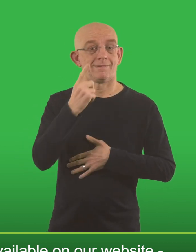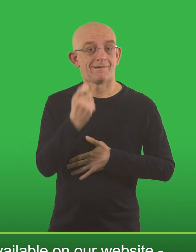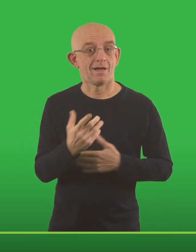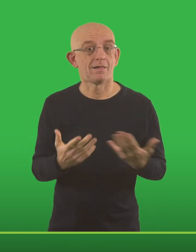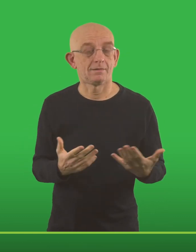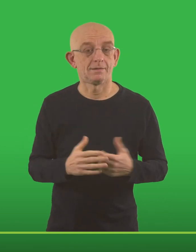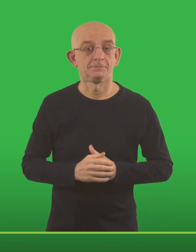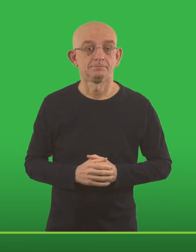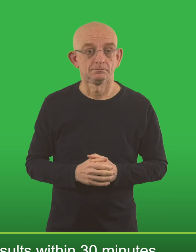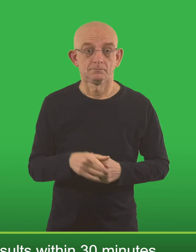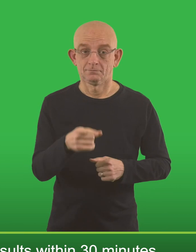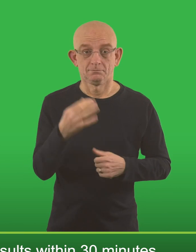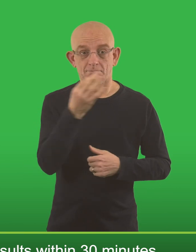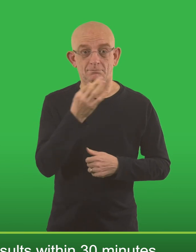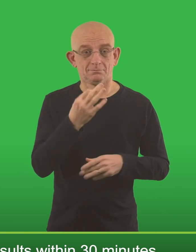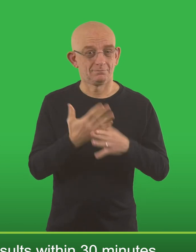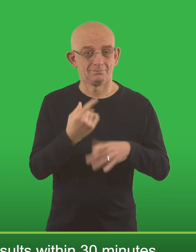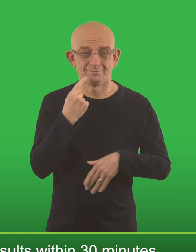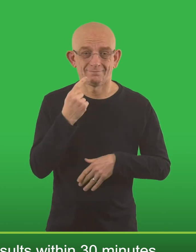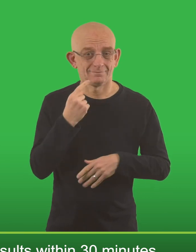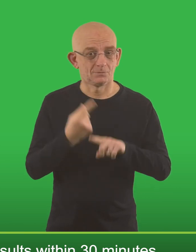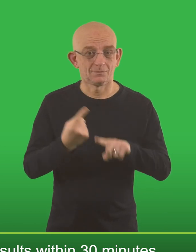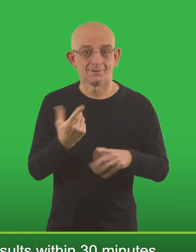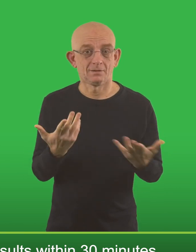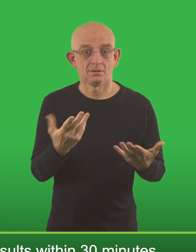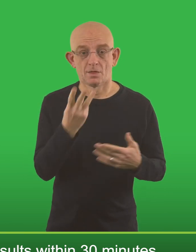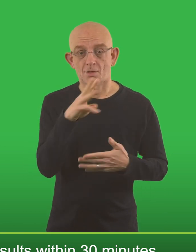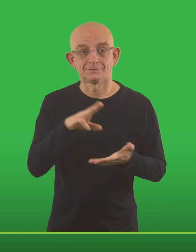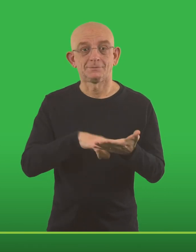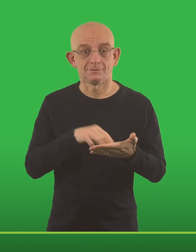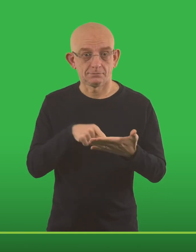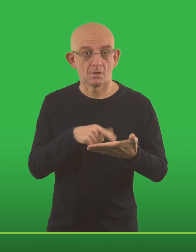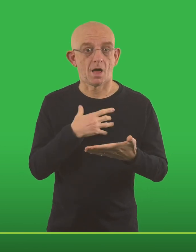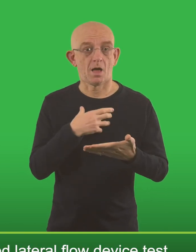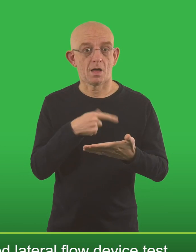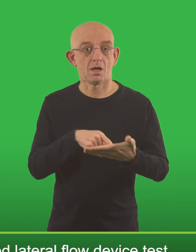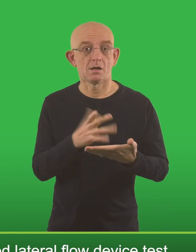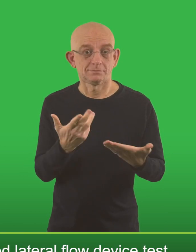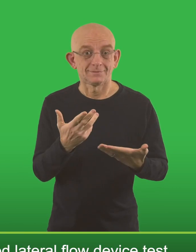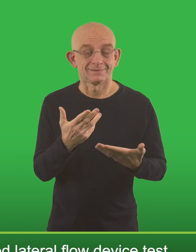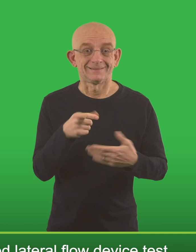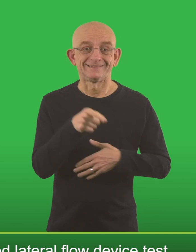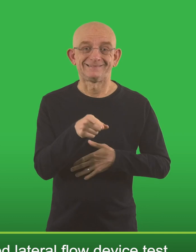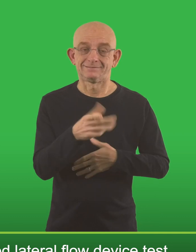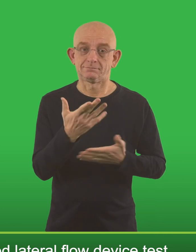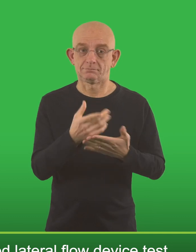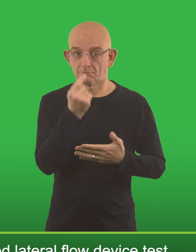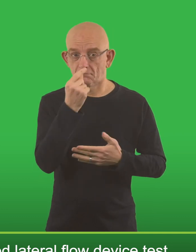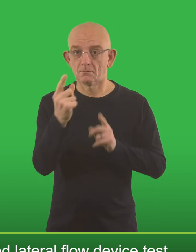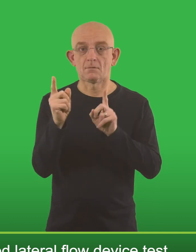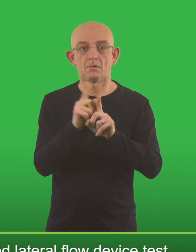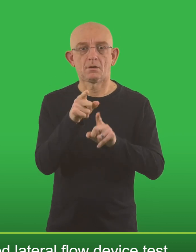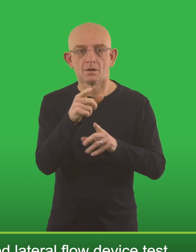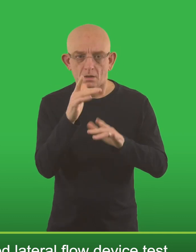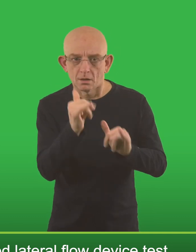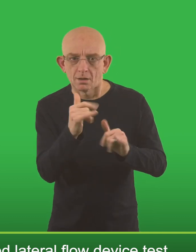sheffield.gov.uk/COVID tests. The tests are quick and simple. You get results within 30 minutes. If you'd like, it's possible to have a